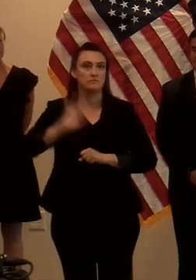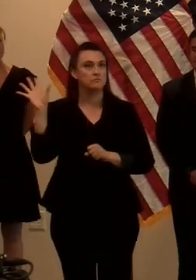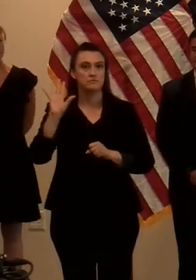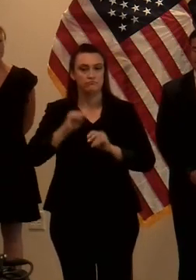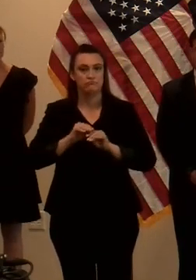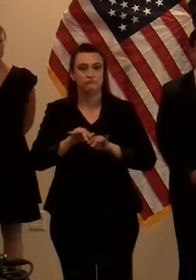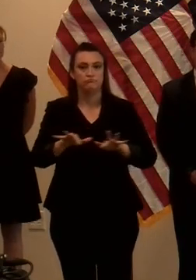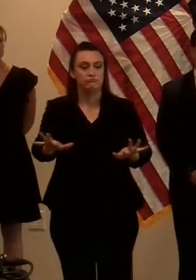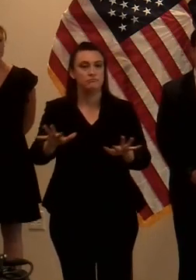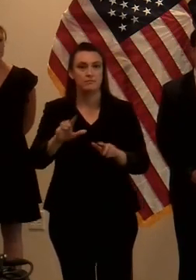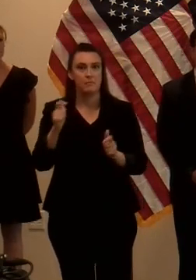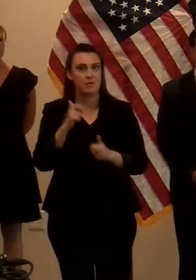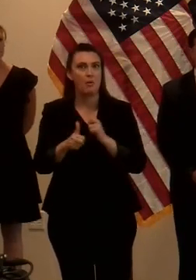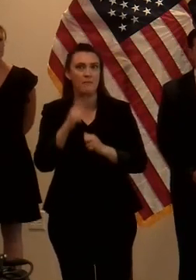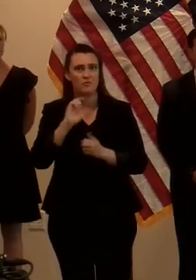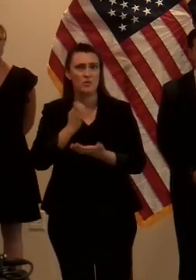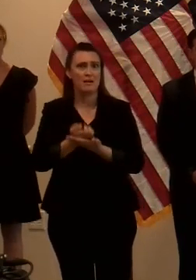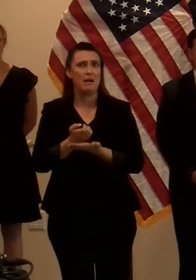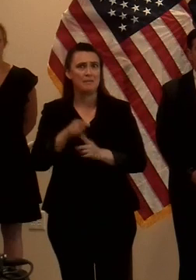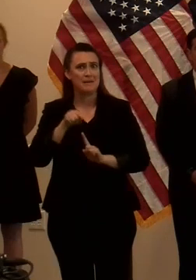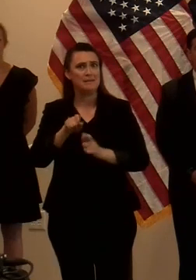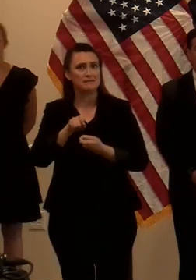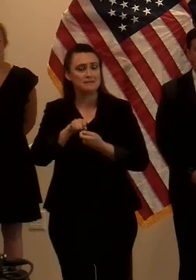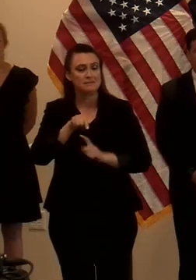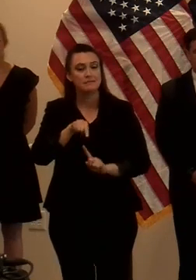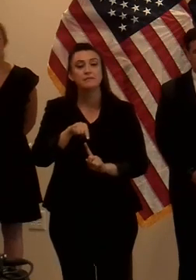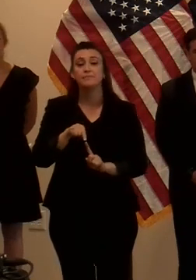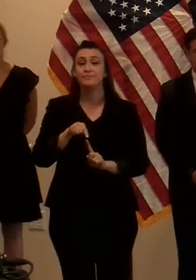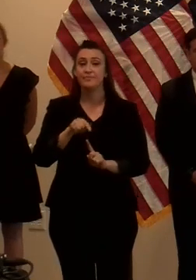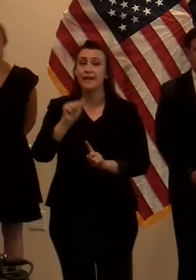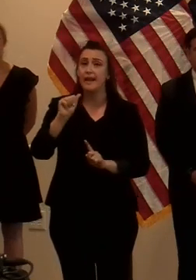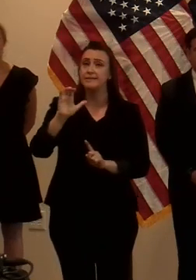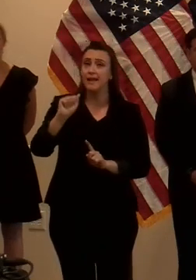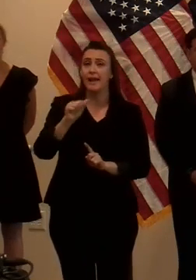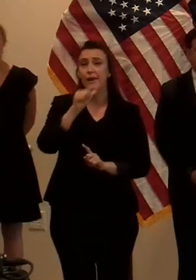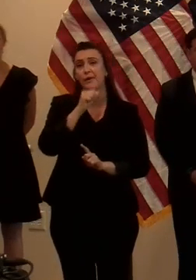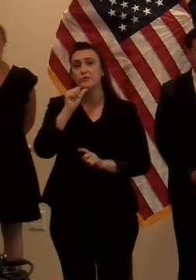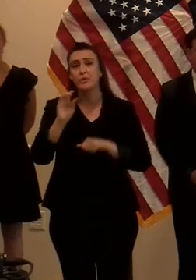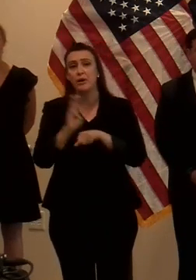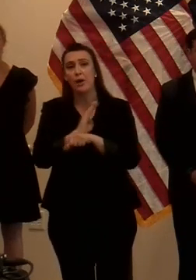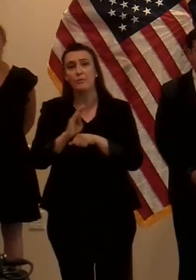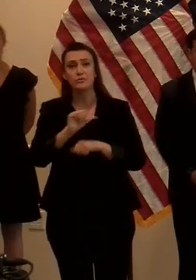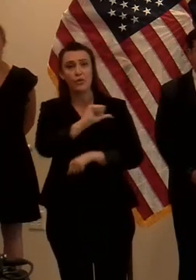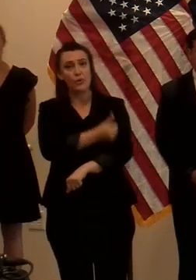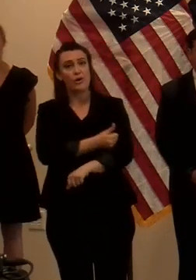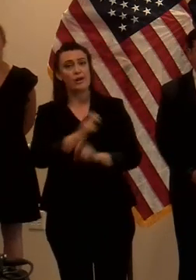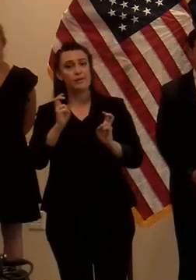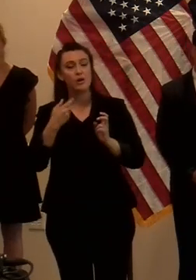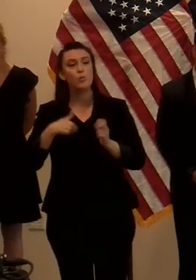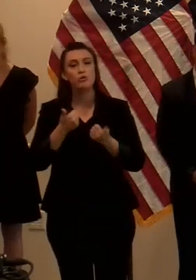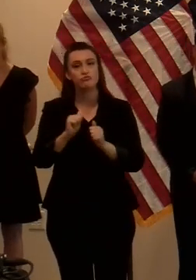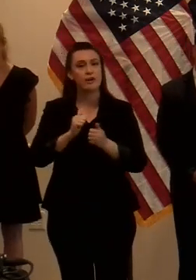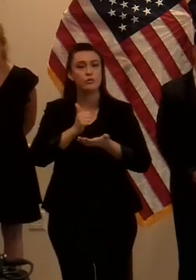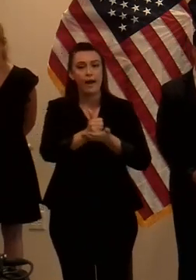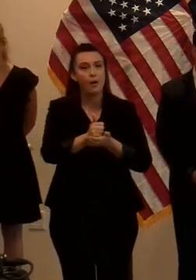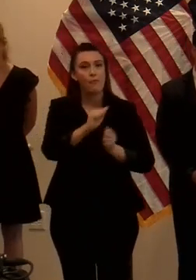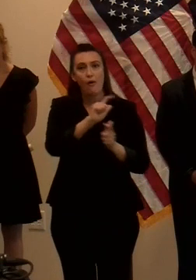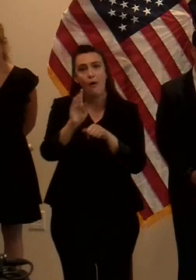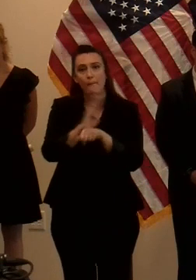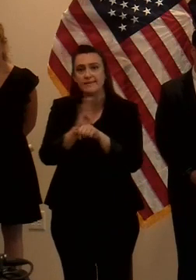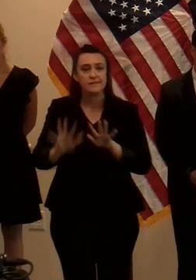unprecedented strain on our economy, the Arizona Commerce Authority has been working to help businesses statewide navigate